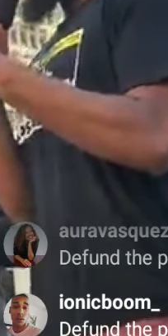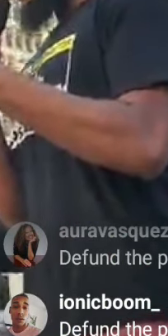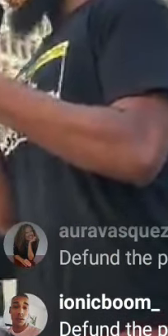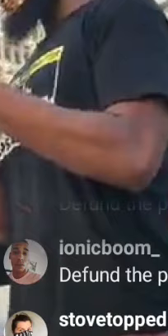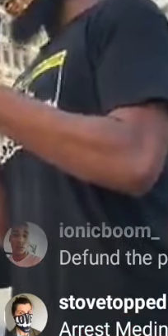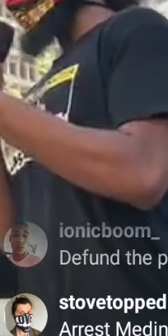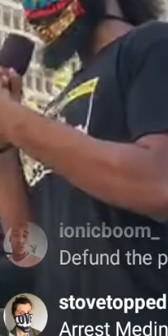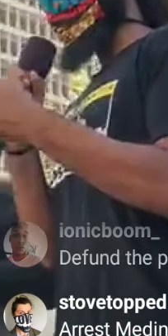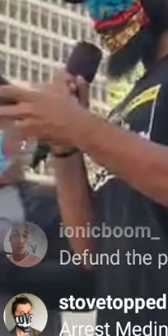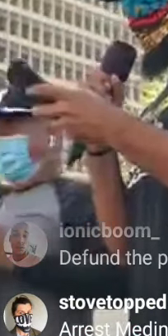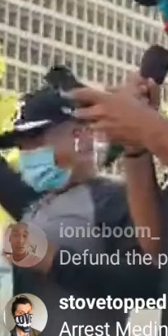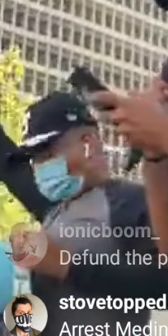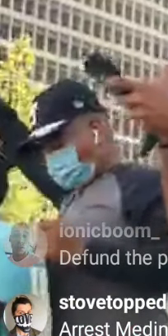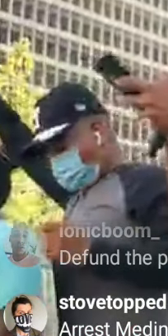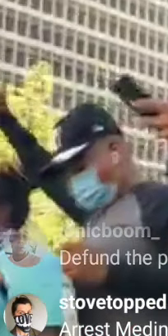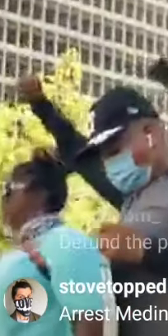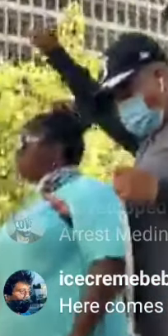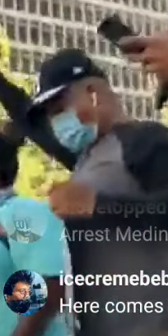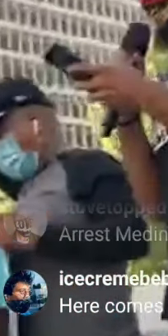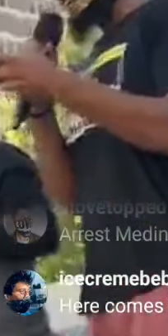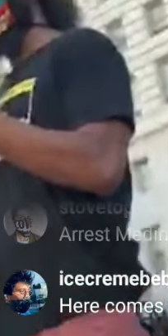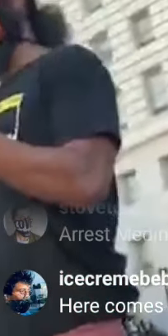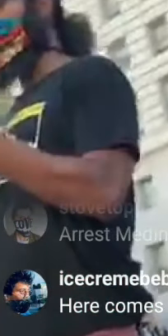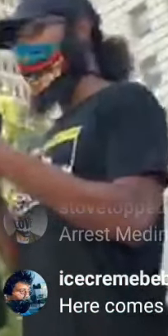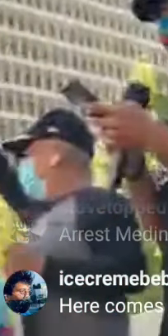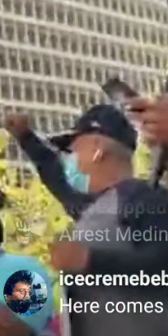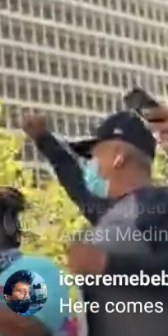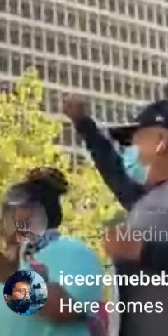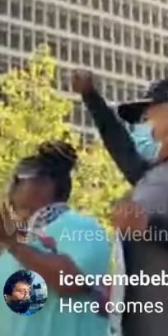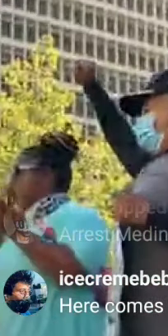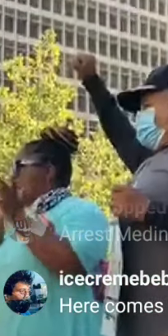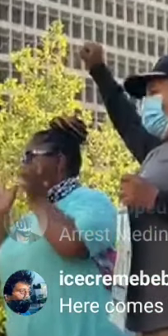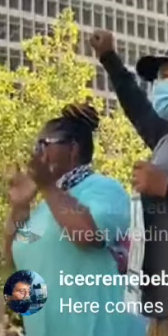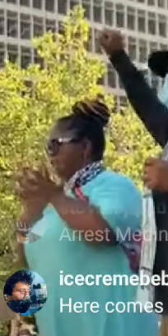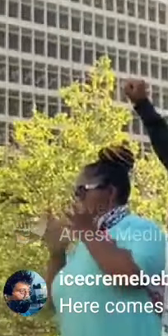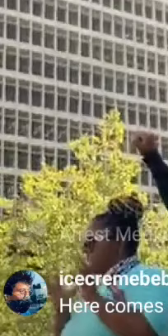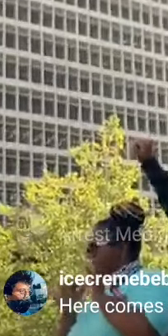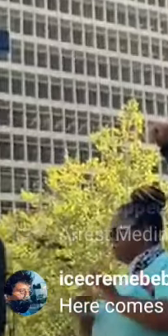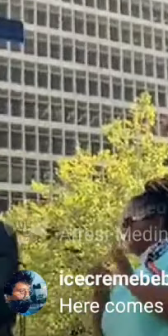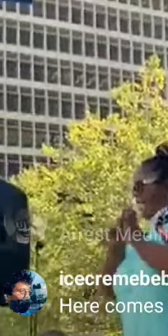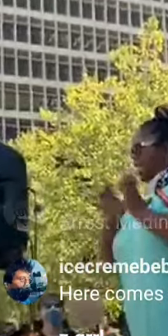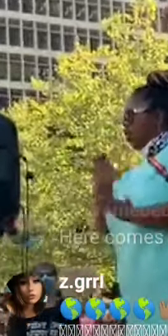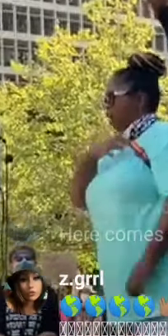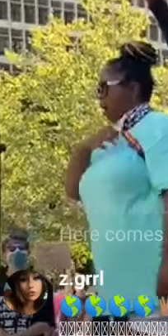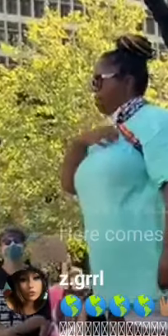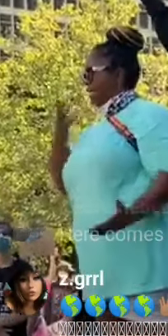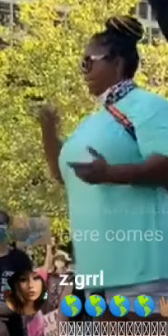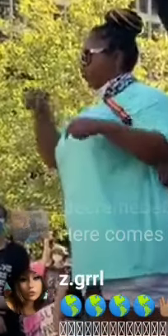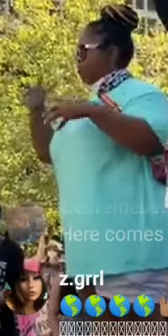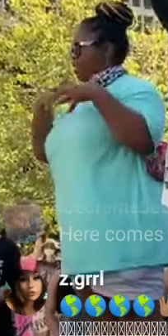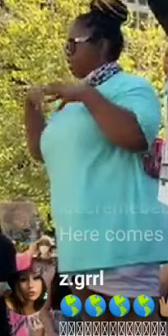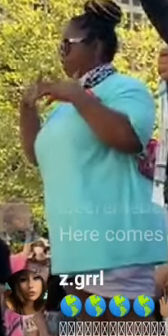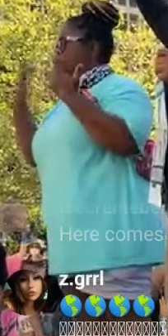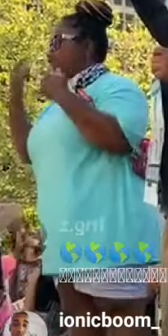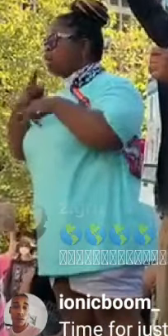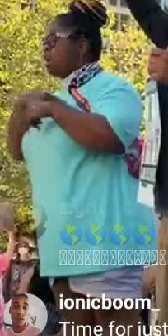Since 2016, we have learned a lot about killer cops in this country. I stand with you today